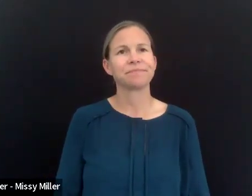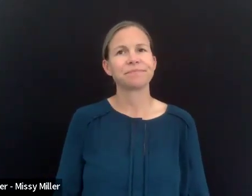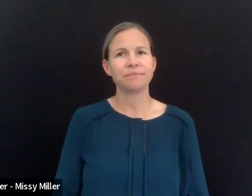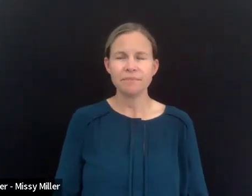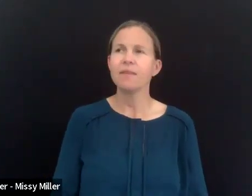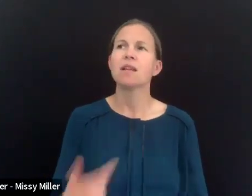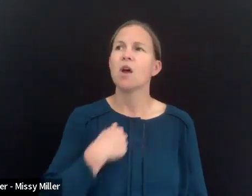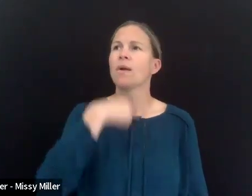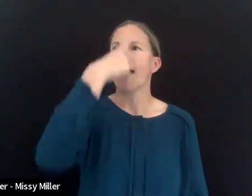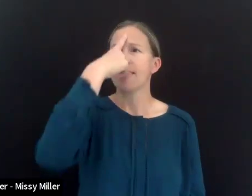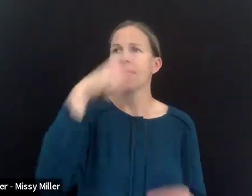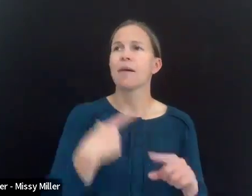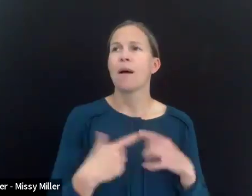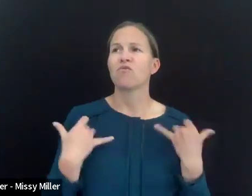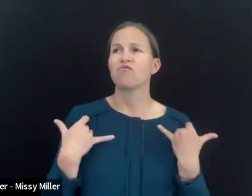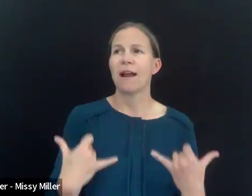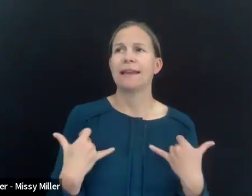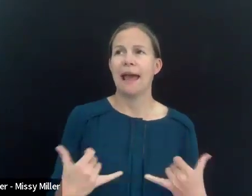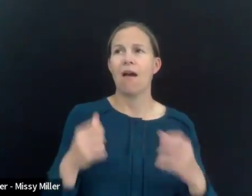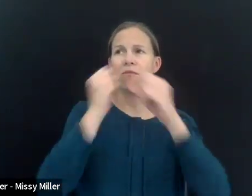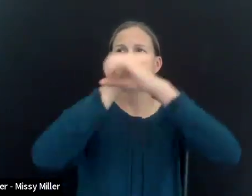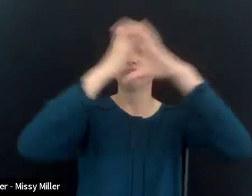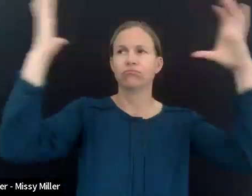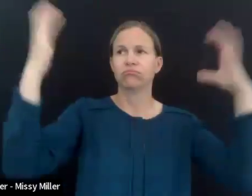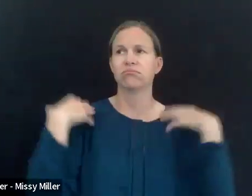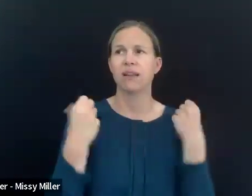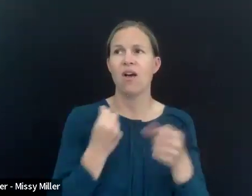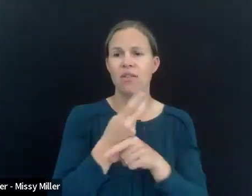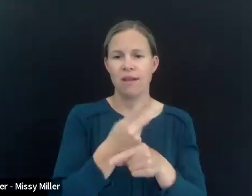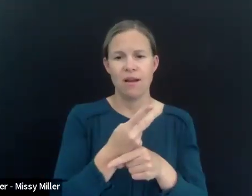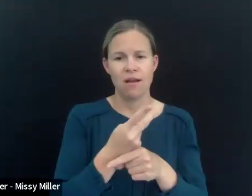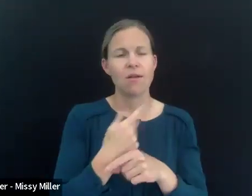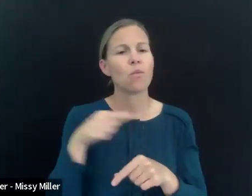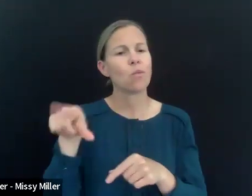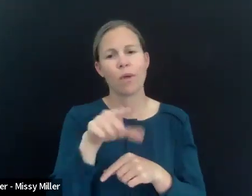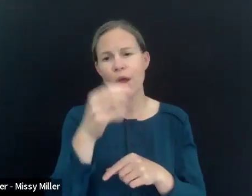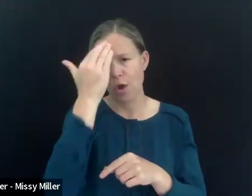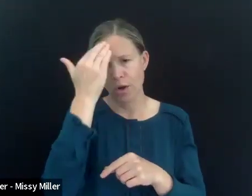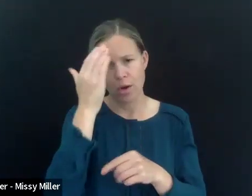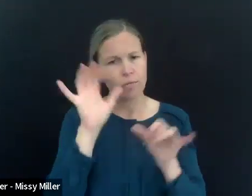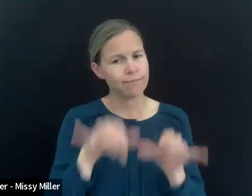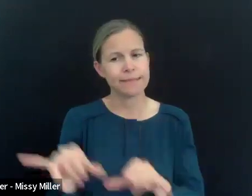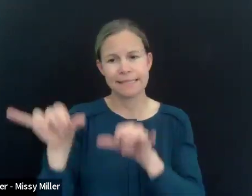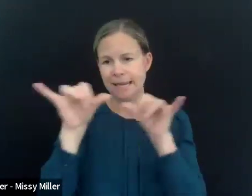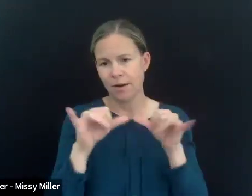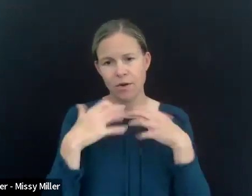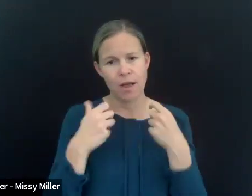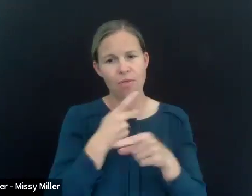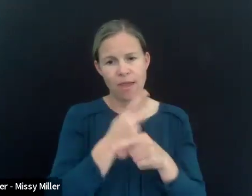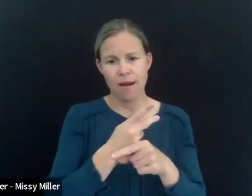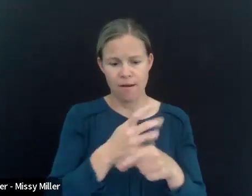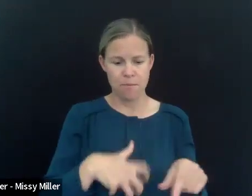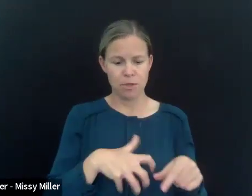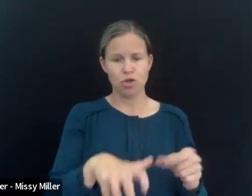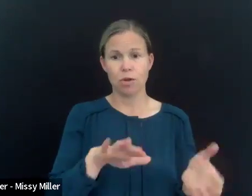current landscape, I know that we all know the standard statistics around the maternal mortality rate in